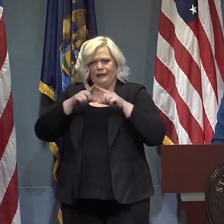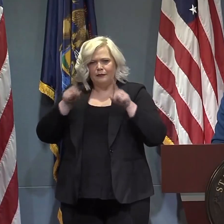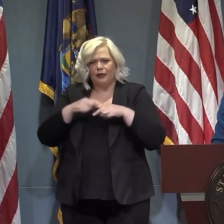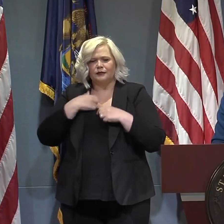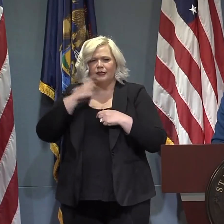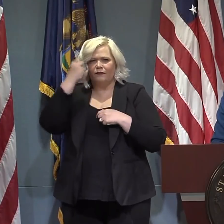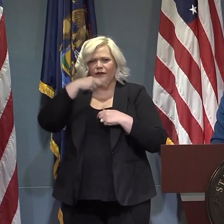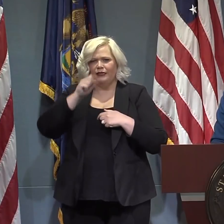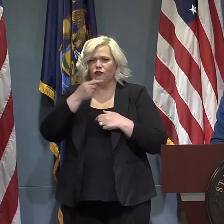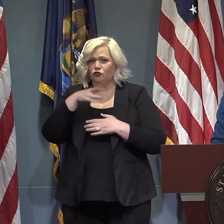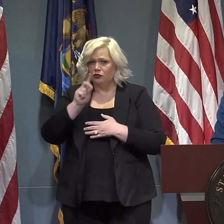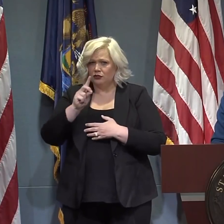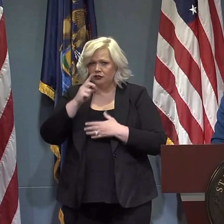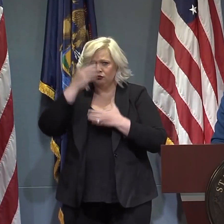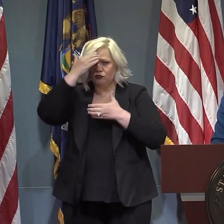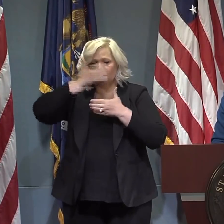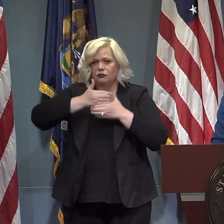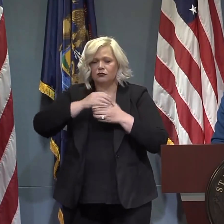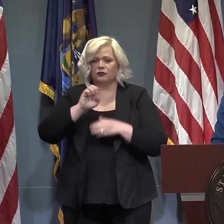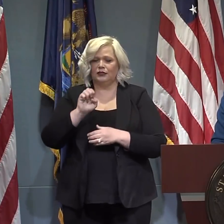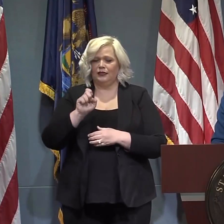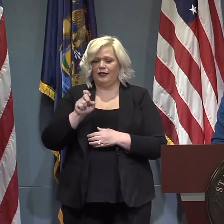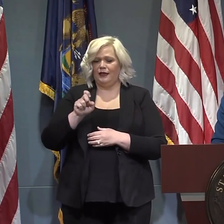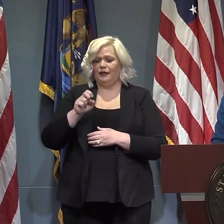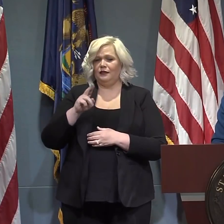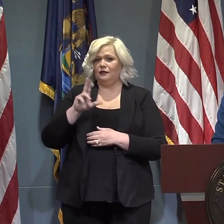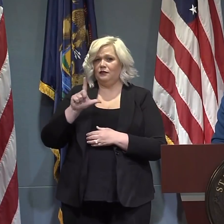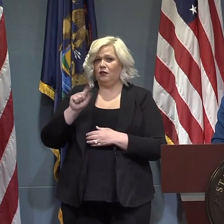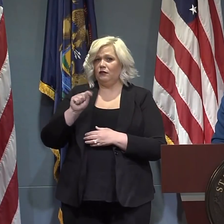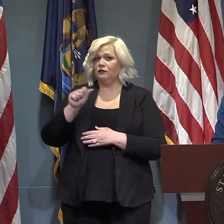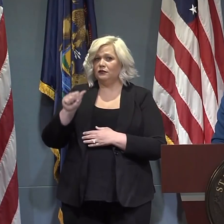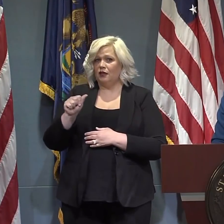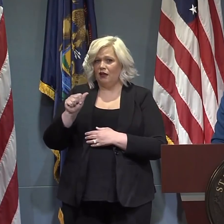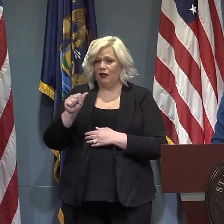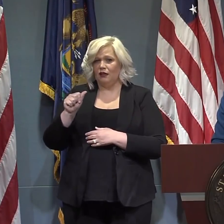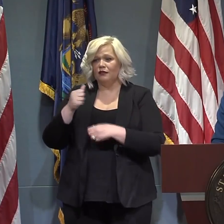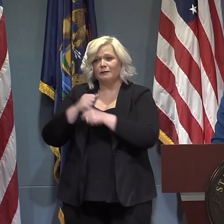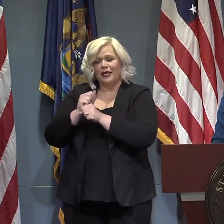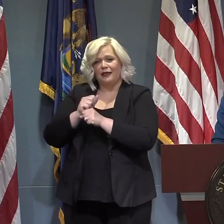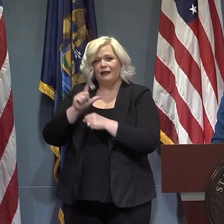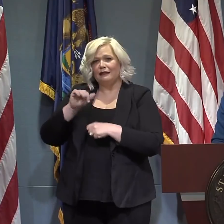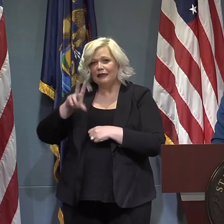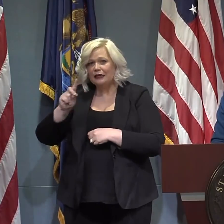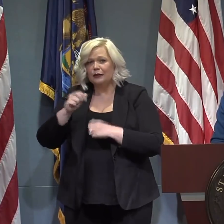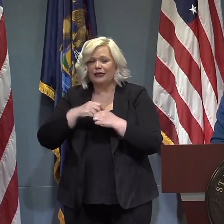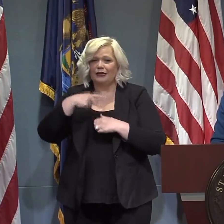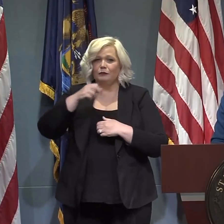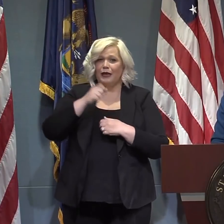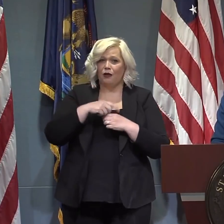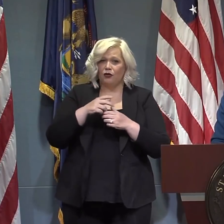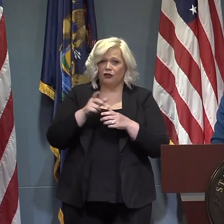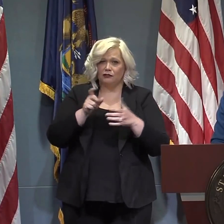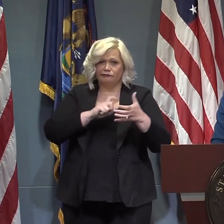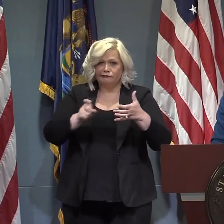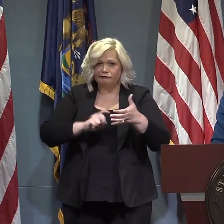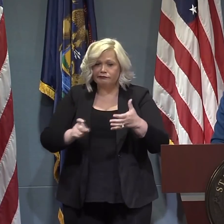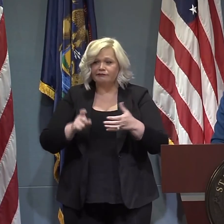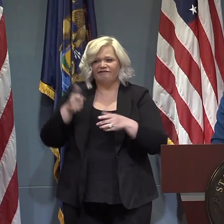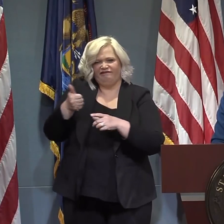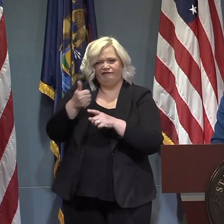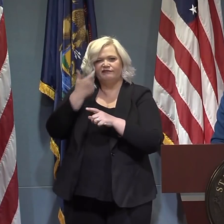face shields. Exalta, a leading global supplier of liquid and powder coatings, is producing